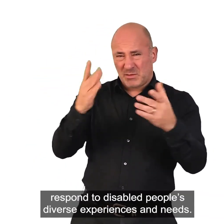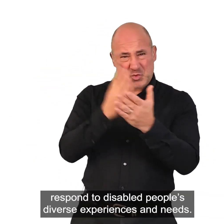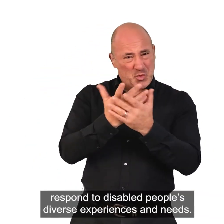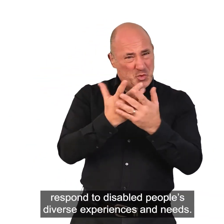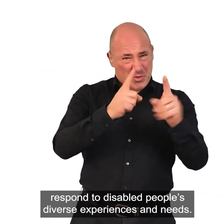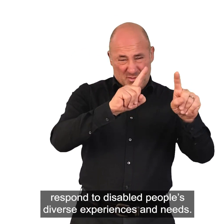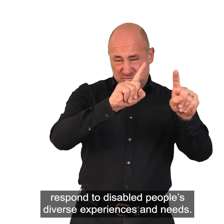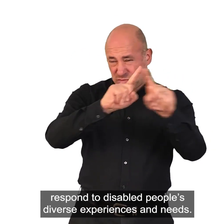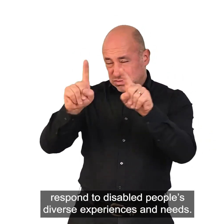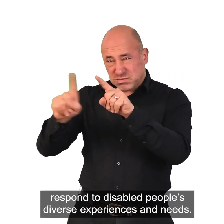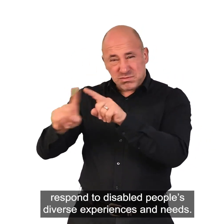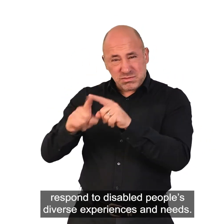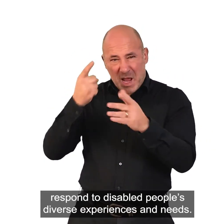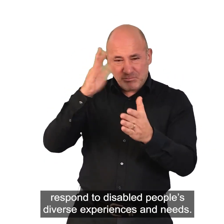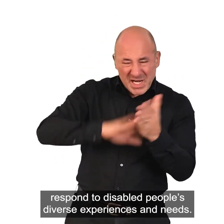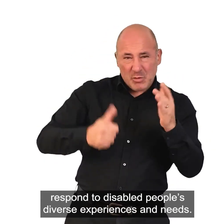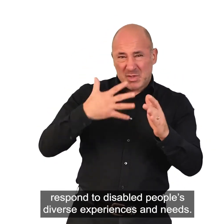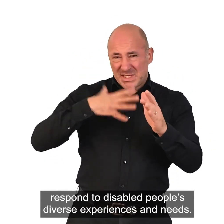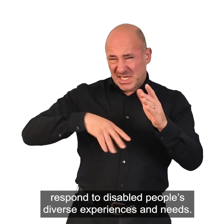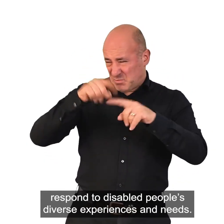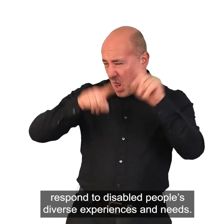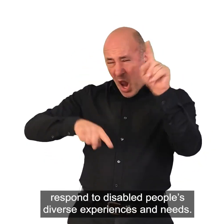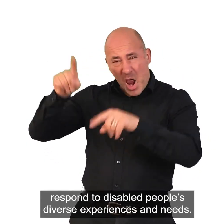respond to disabled people's diverse experiences and needs.